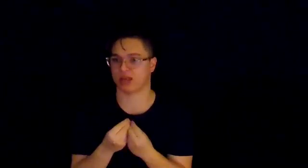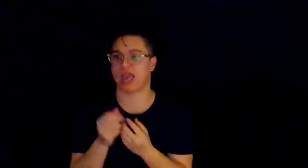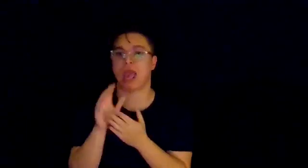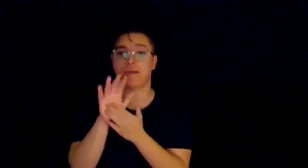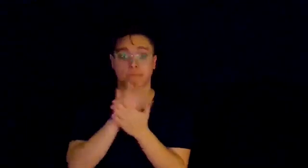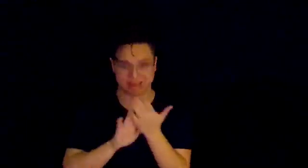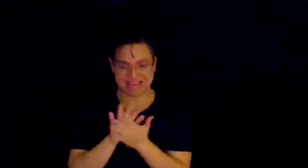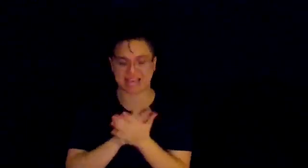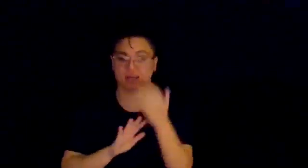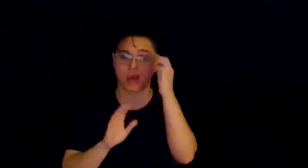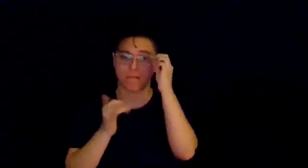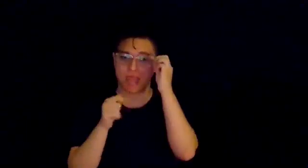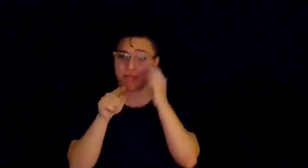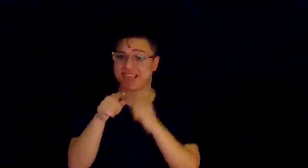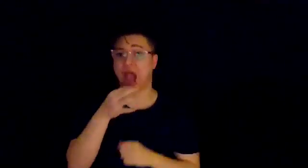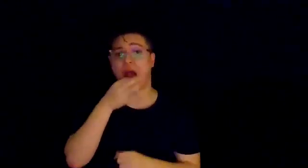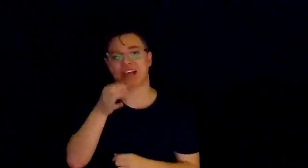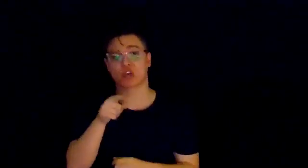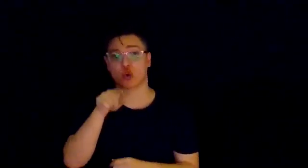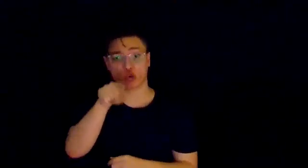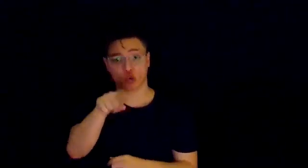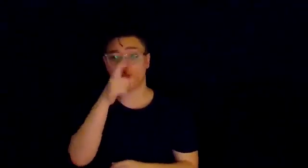that we're really covering everything.